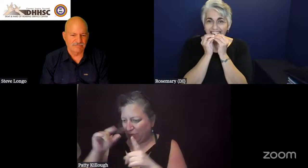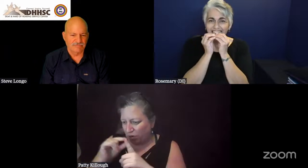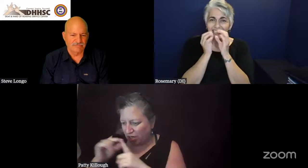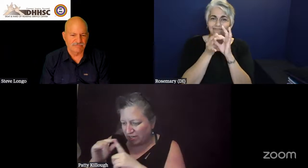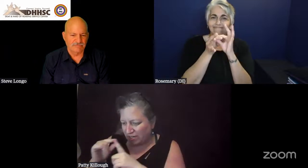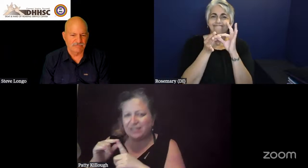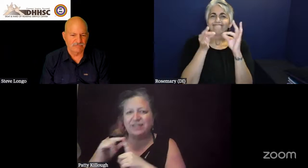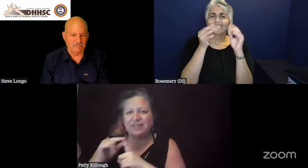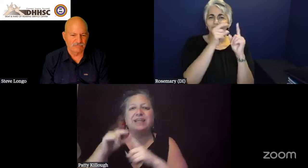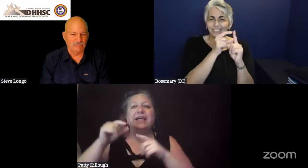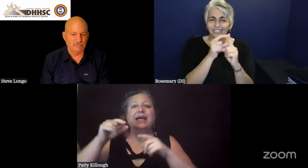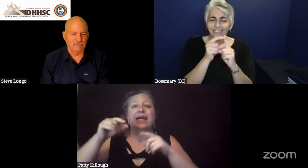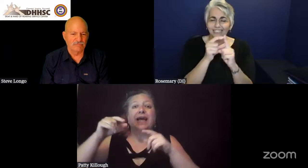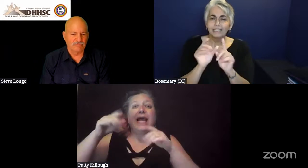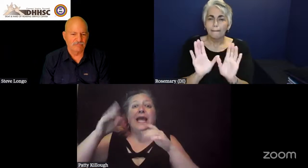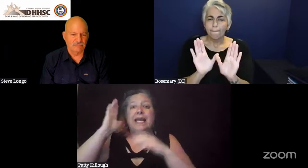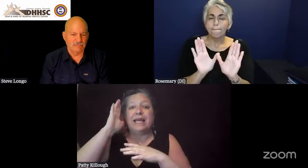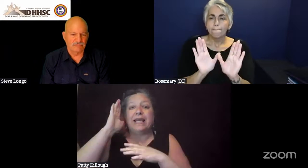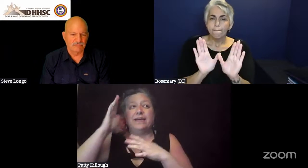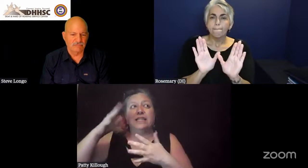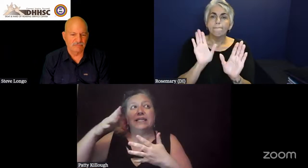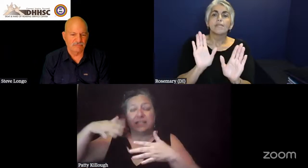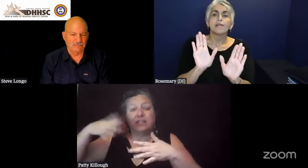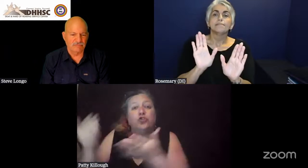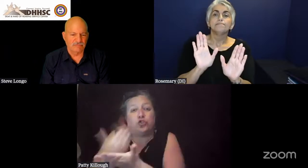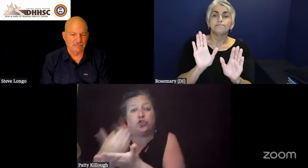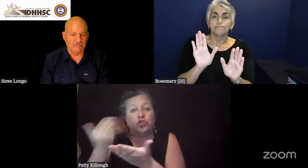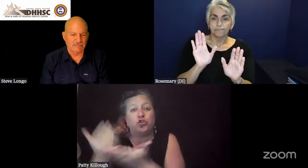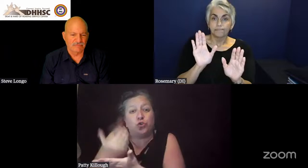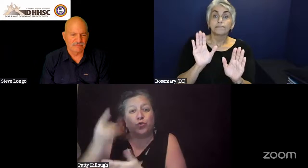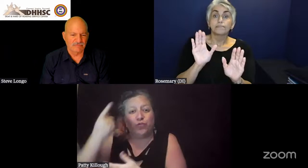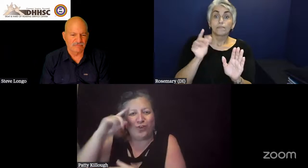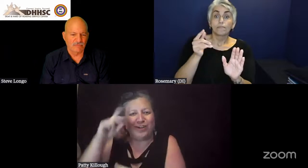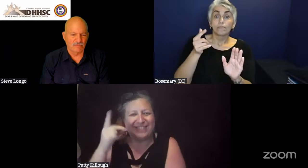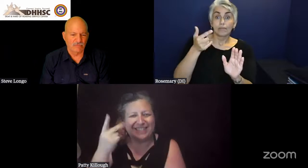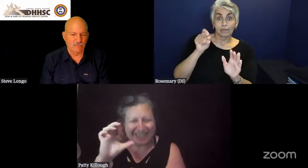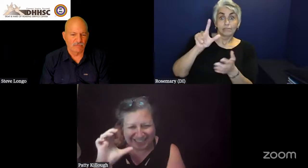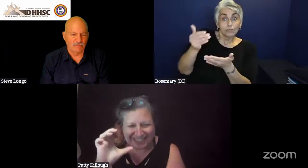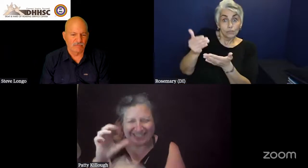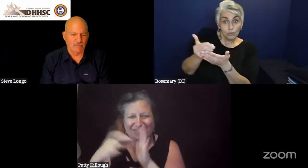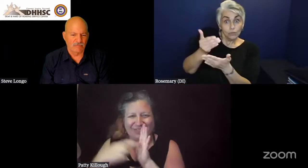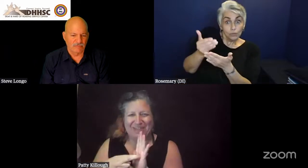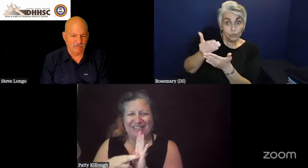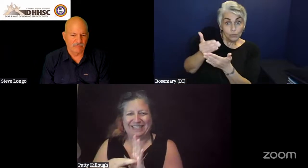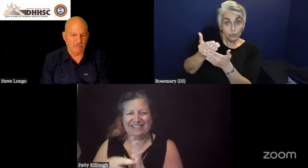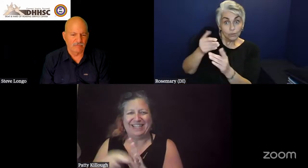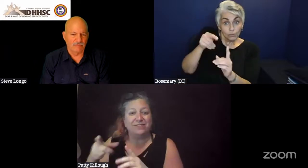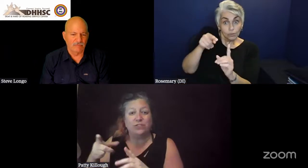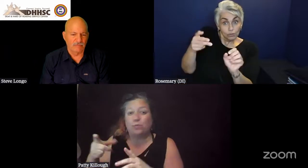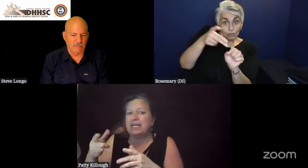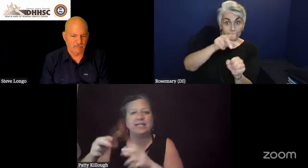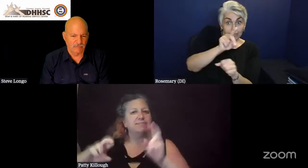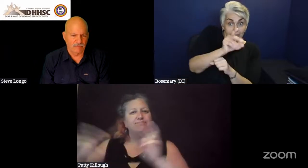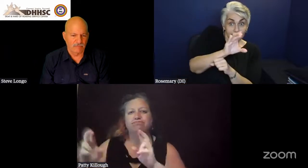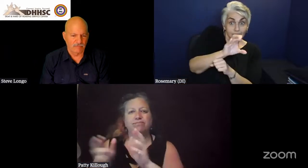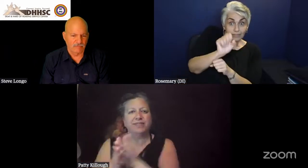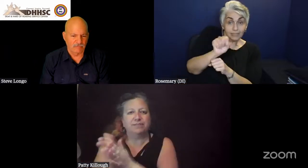Gabriel hasn't, I'm trying to think of the right words. I guess I want to